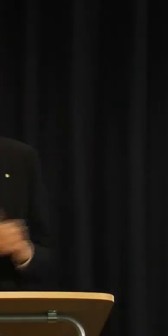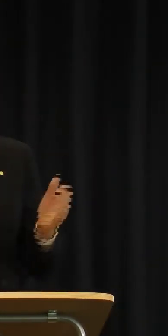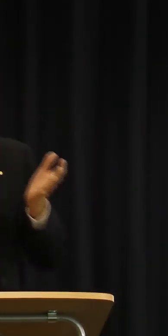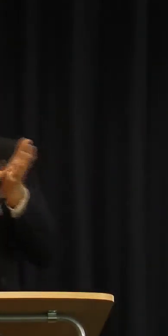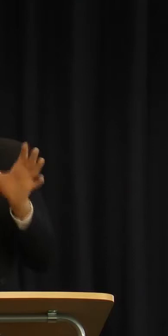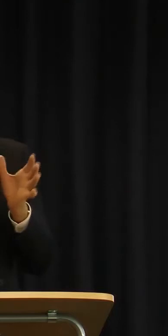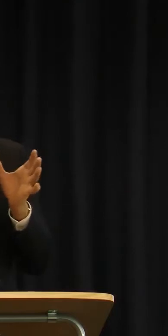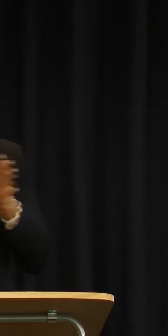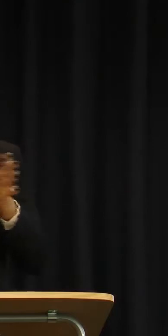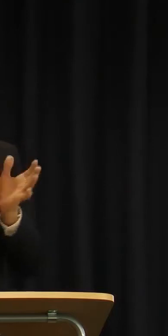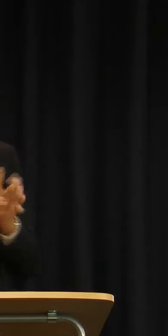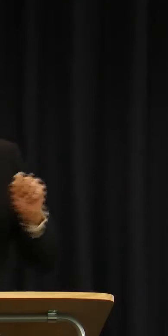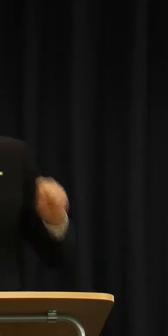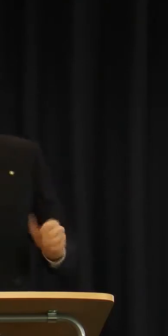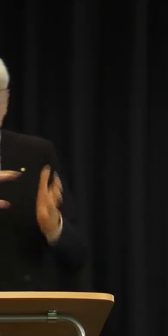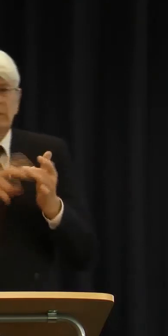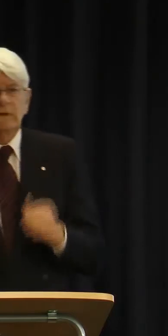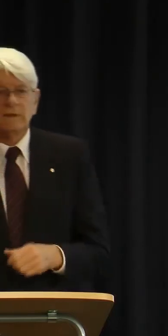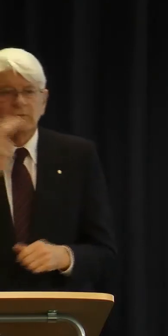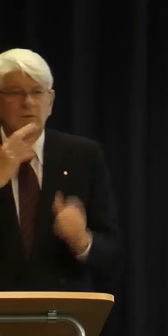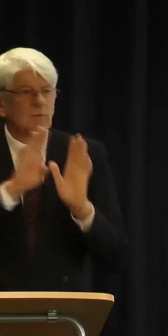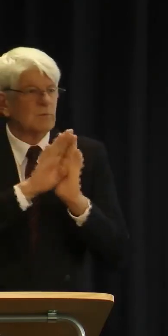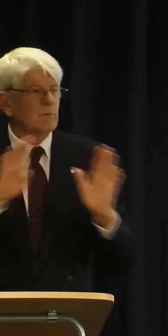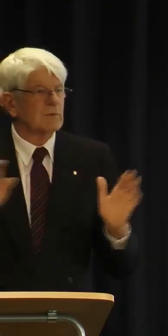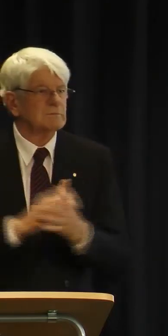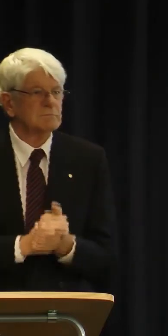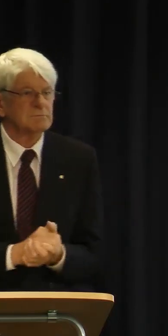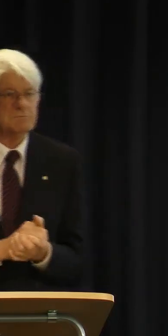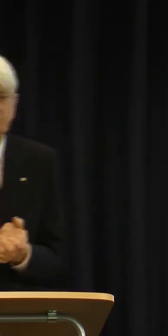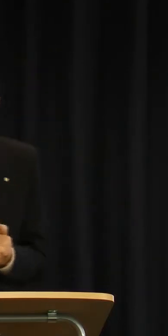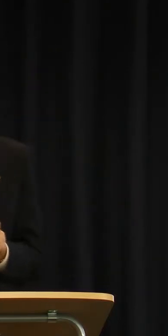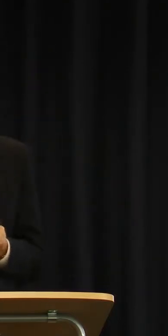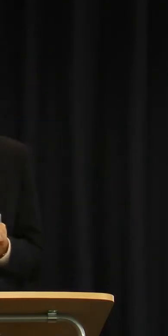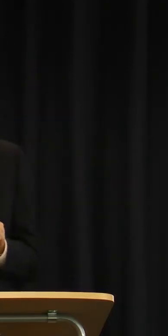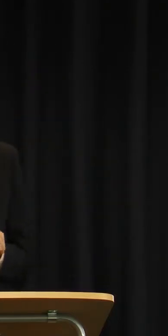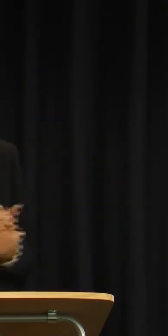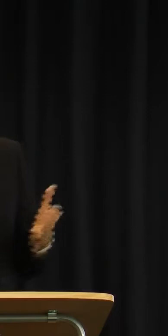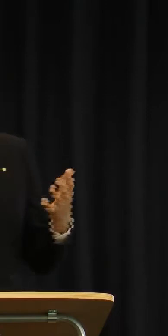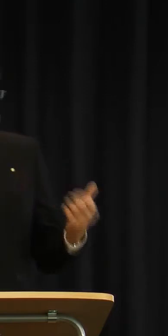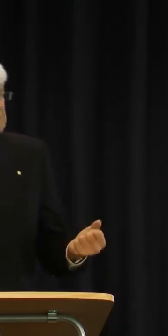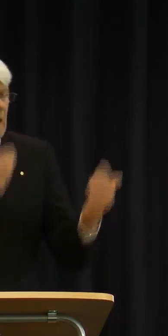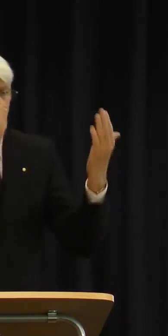Well, hello. My name's Mac Adam, and I'm the president of the Victorian Deaf Society